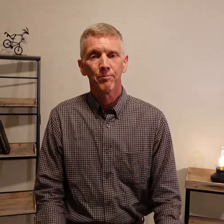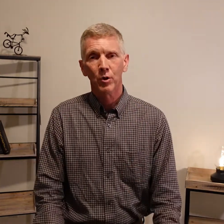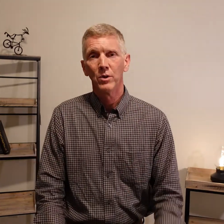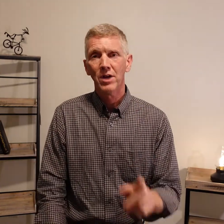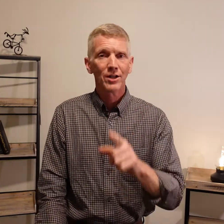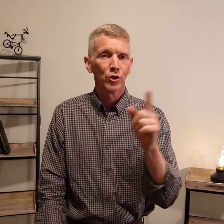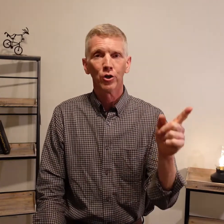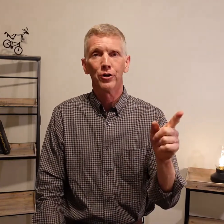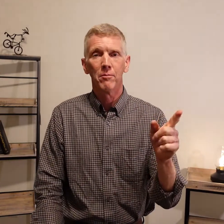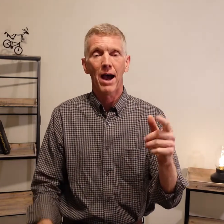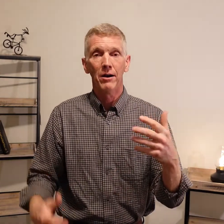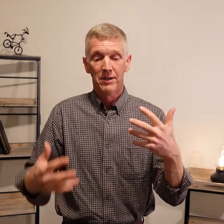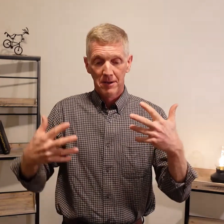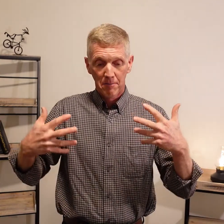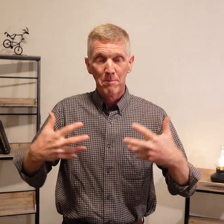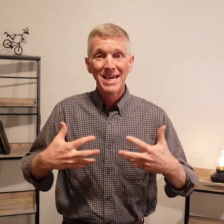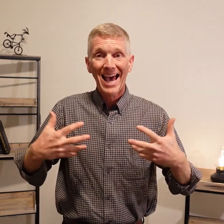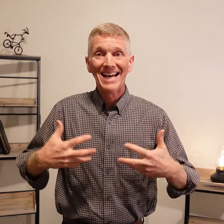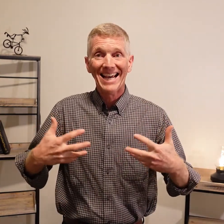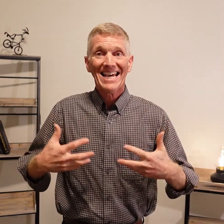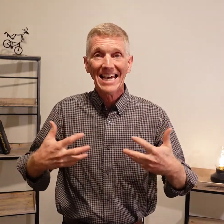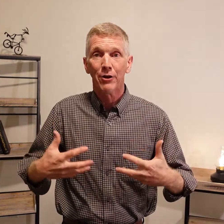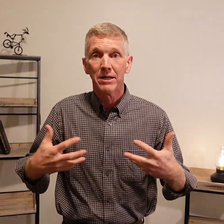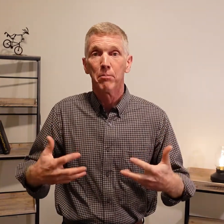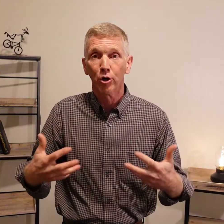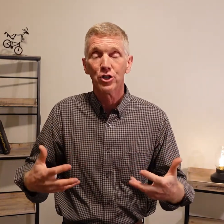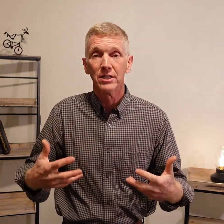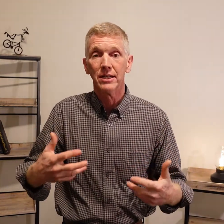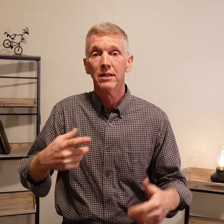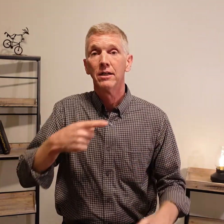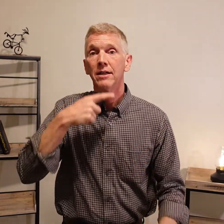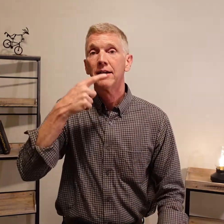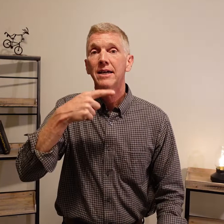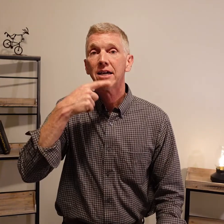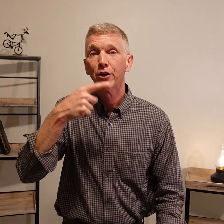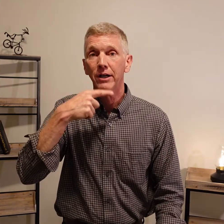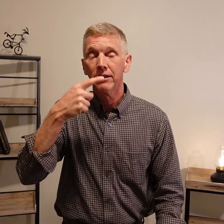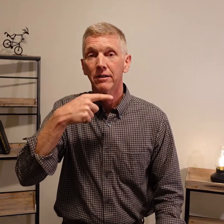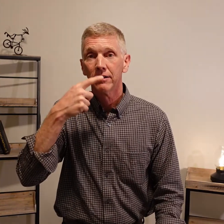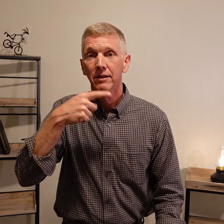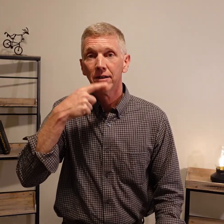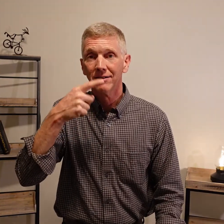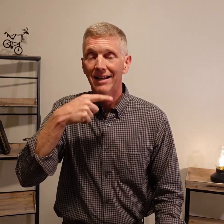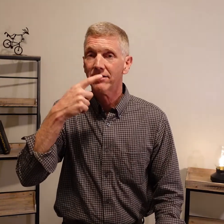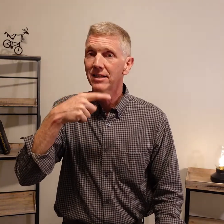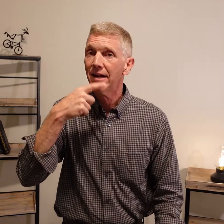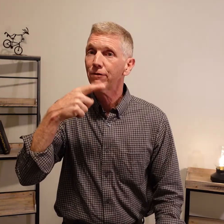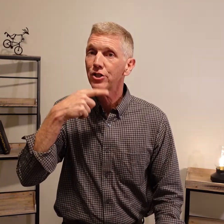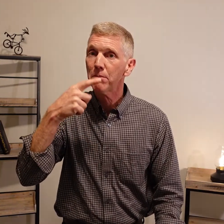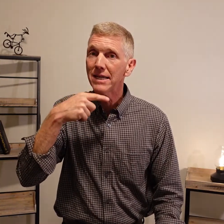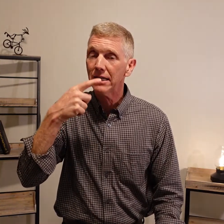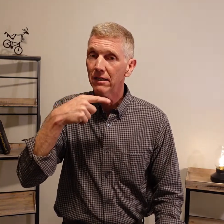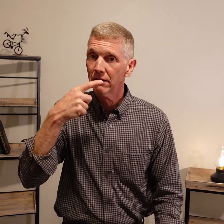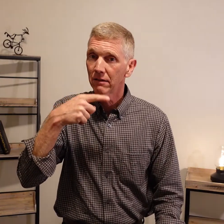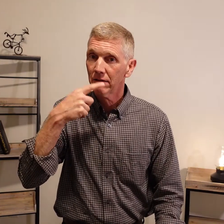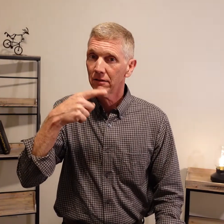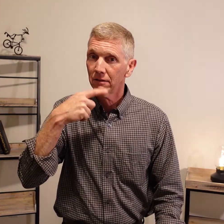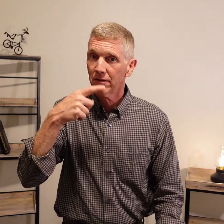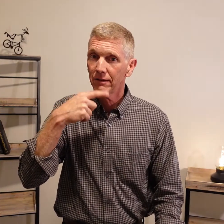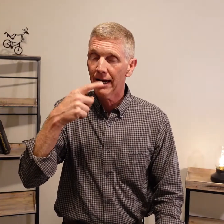We talked earlier about me as a hearing person, hearing, because that's the sign for speaking. Got